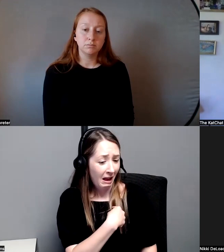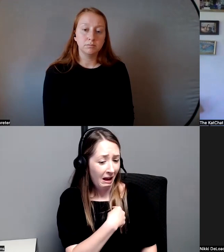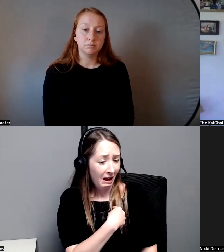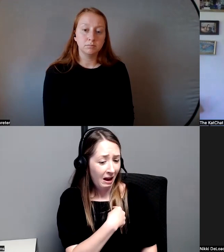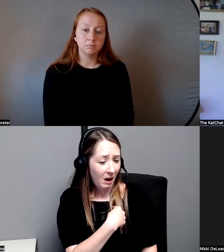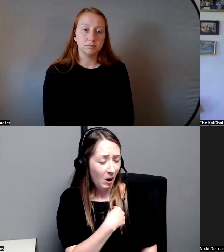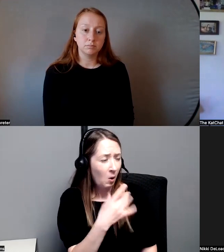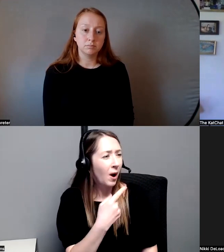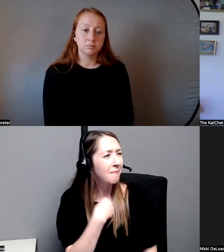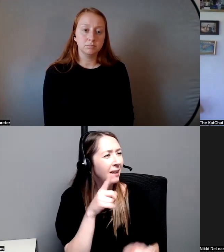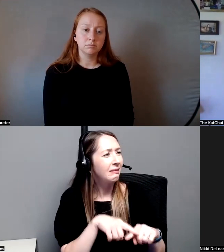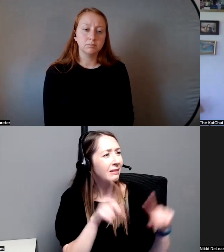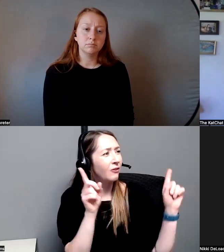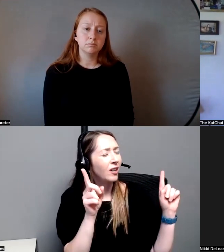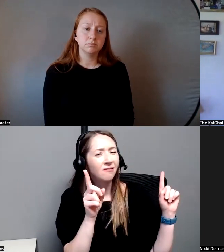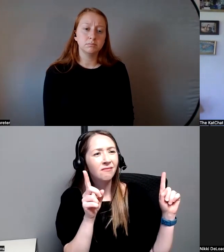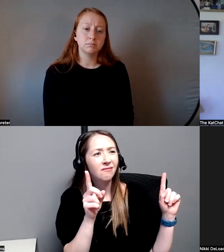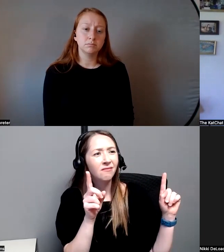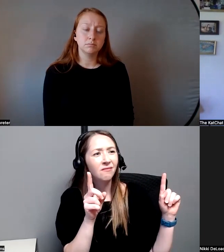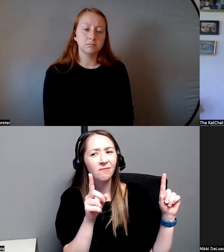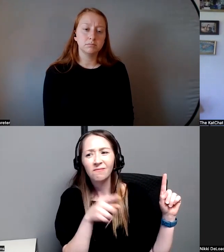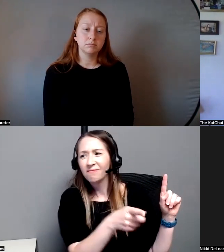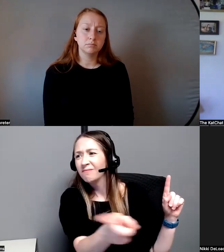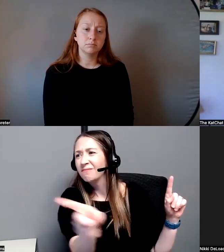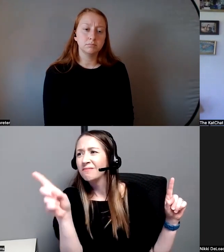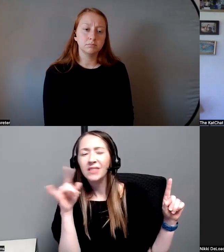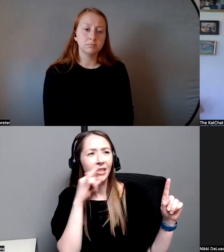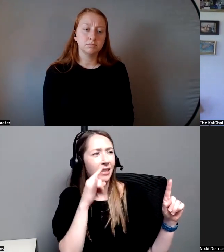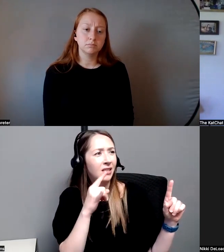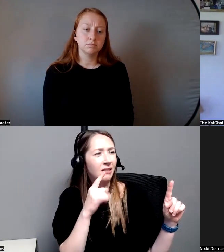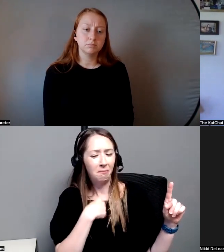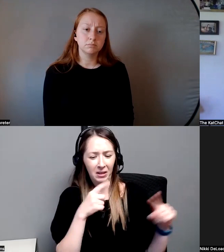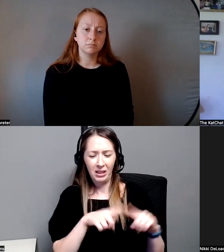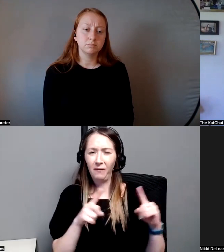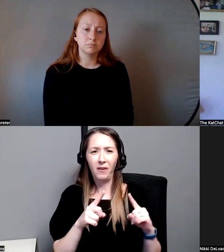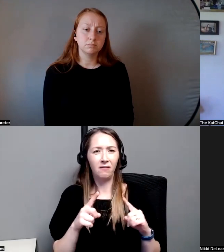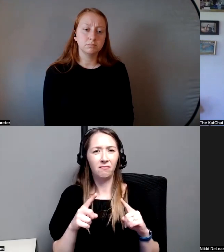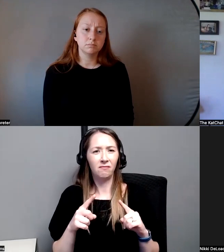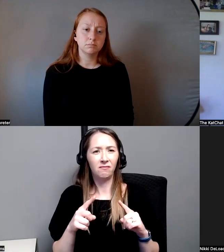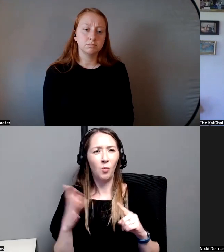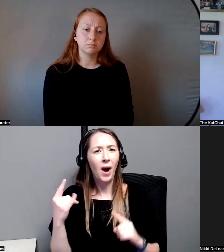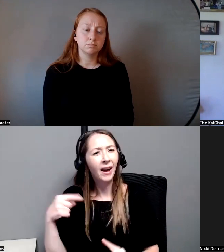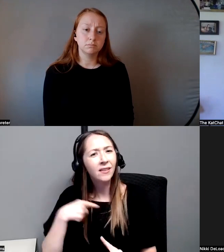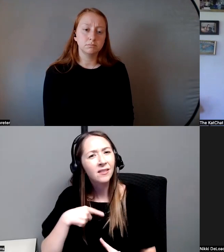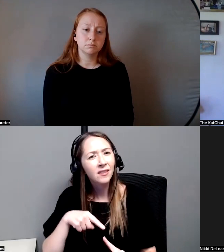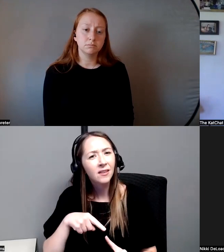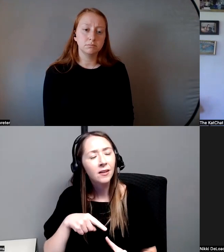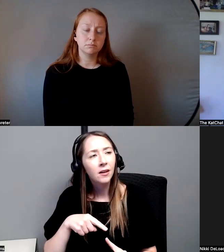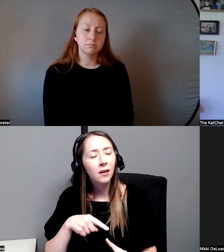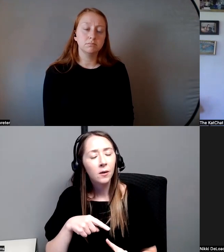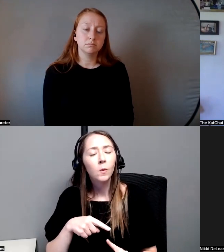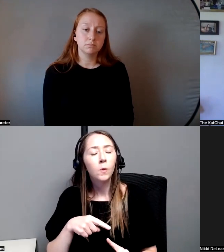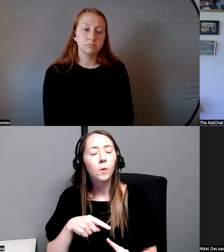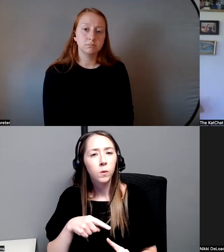why am I different? Why am I not like the other kids? And it's so important for